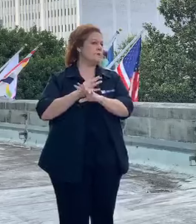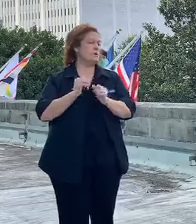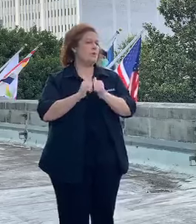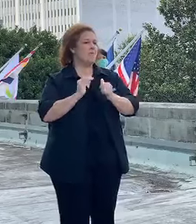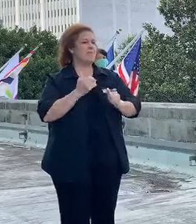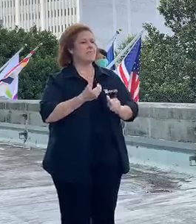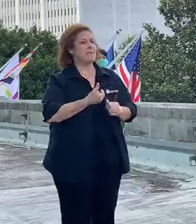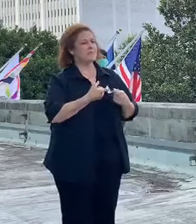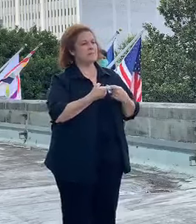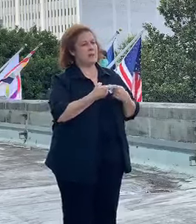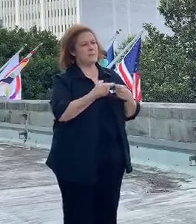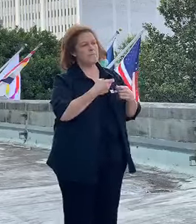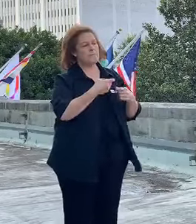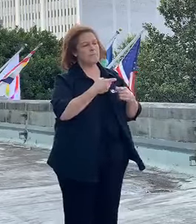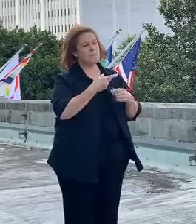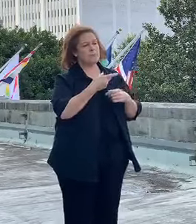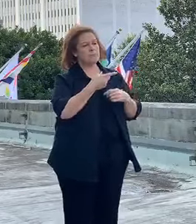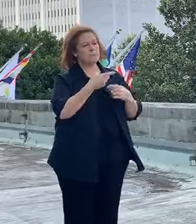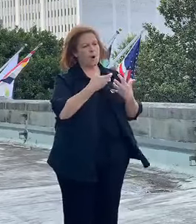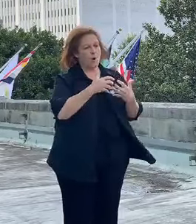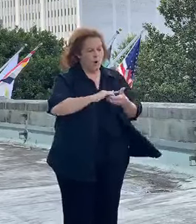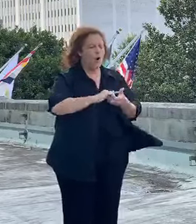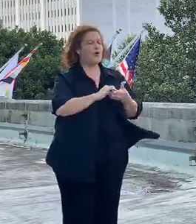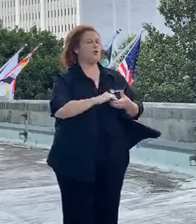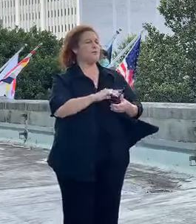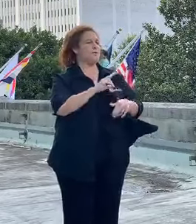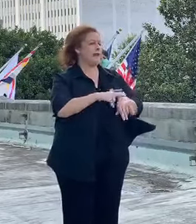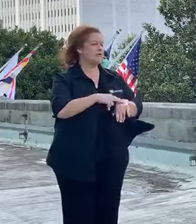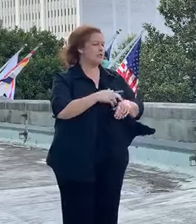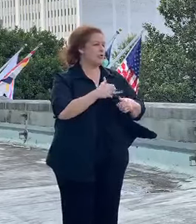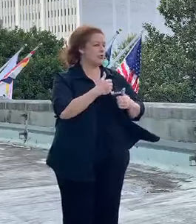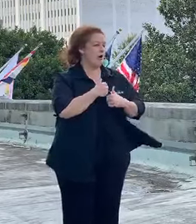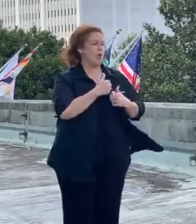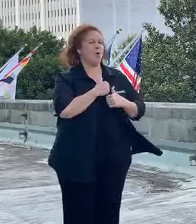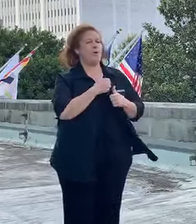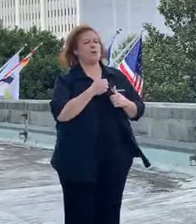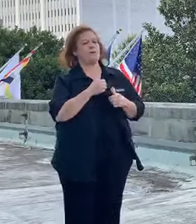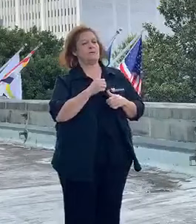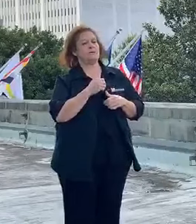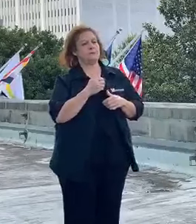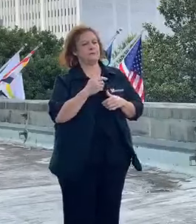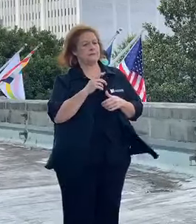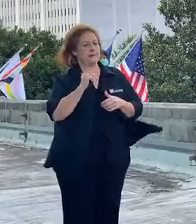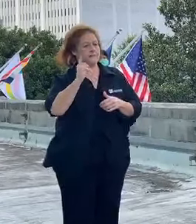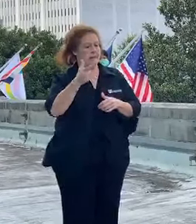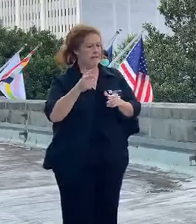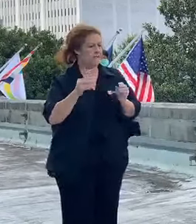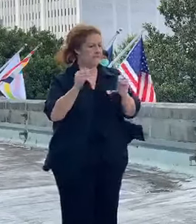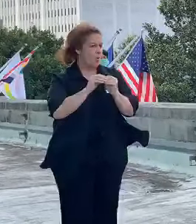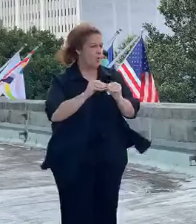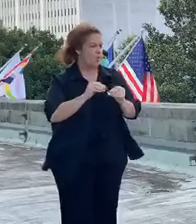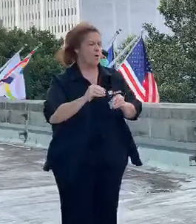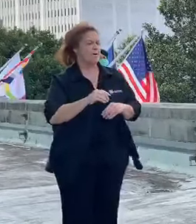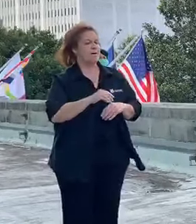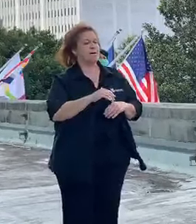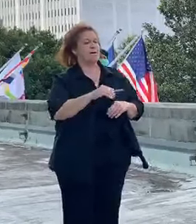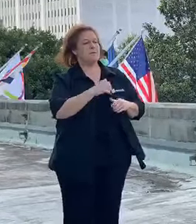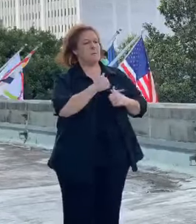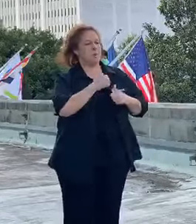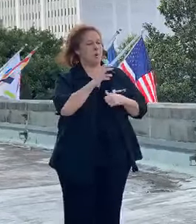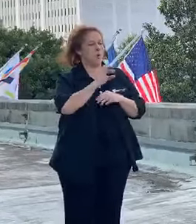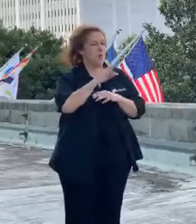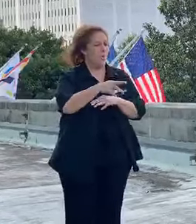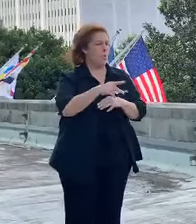utilities partners, the National Guard today. We'll have transportation partners later on this week, Corps of Engineers and Flood